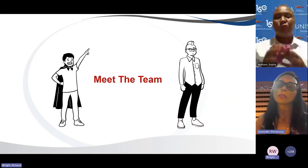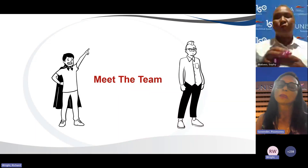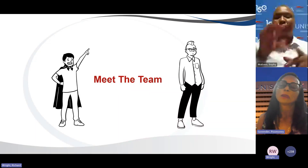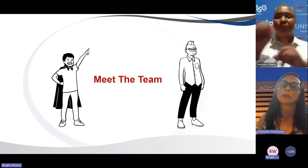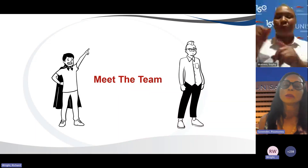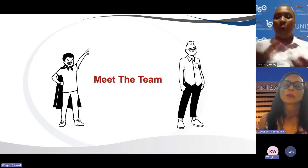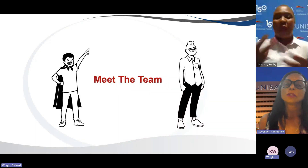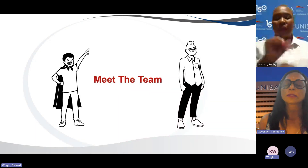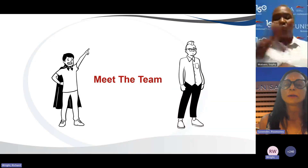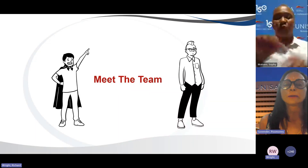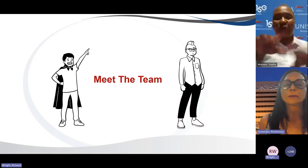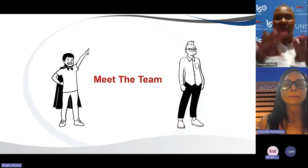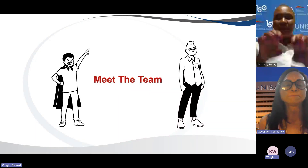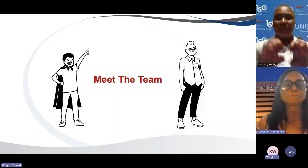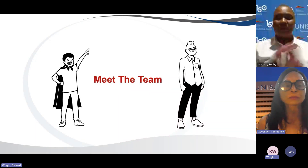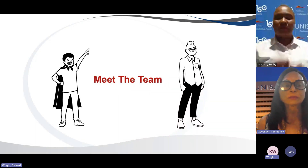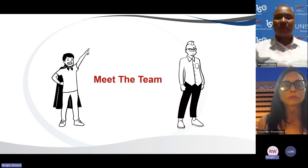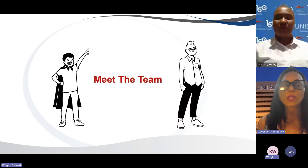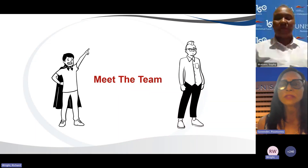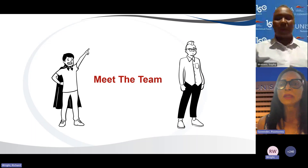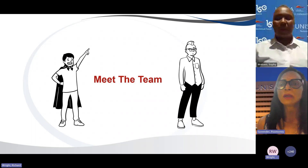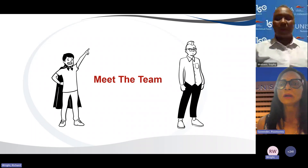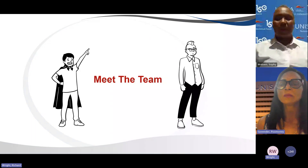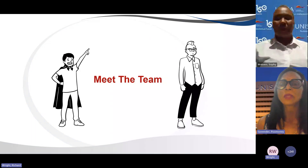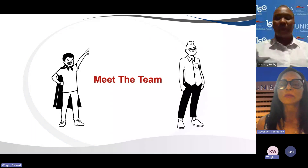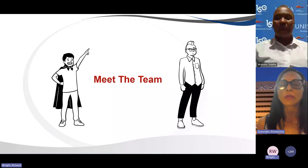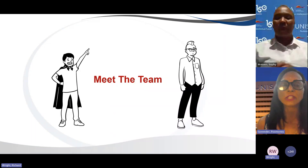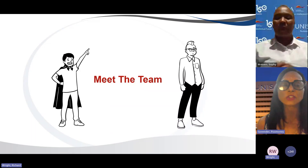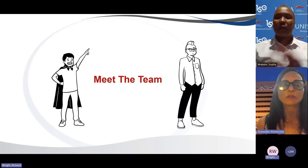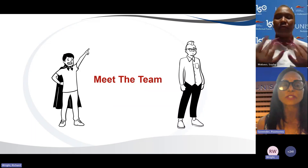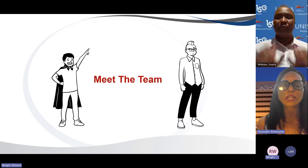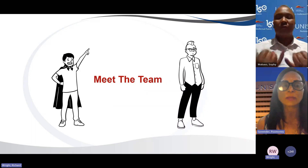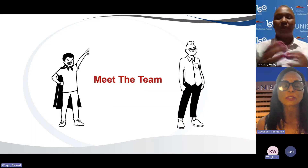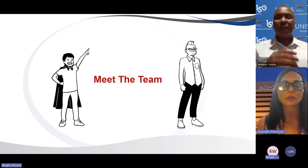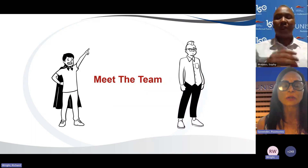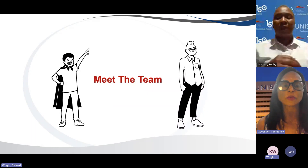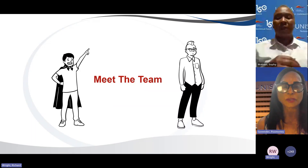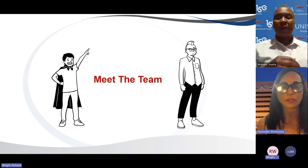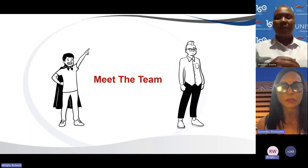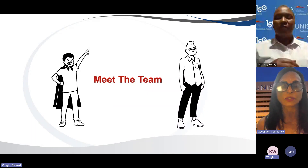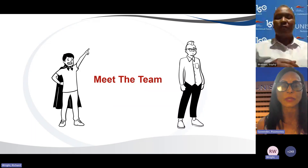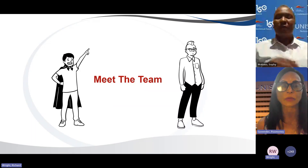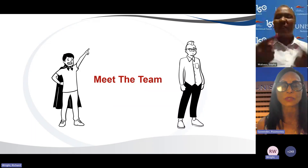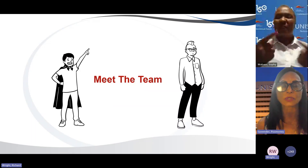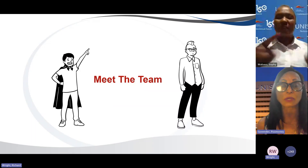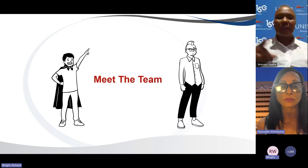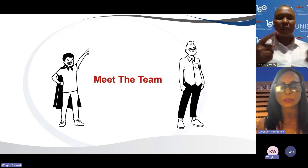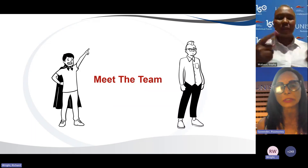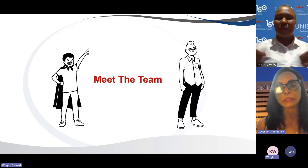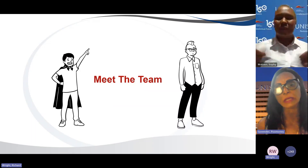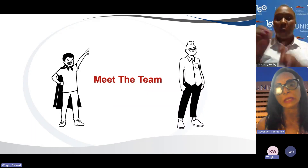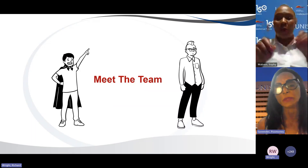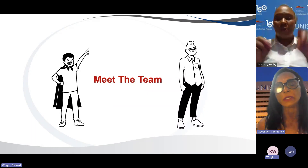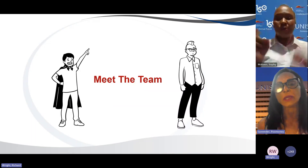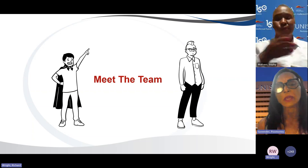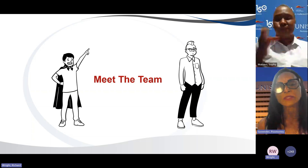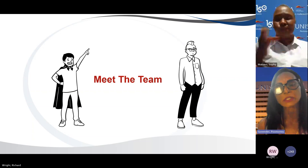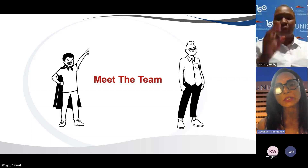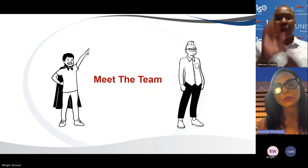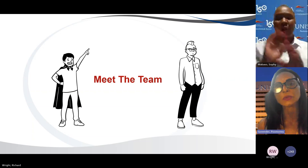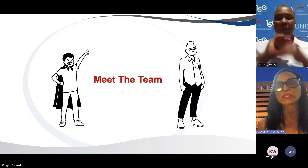exams. Colleagues, there are a range of types of questions which we are going to cover,